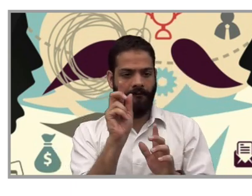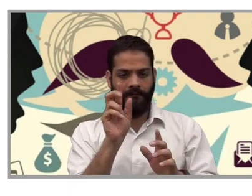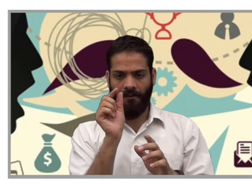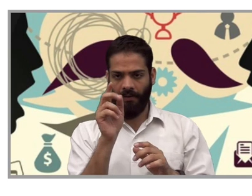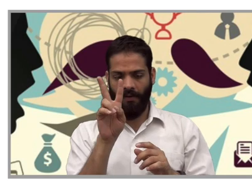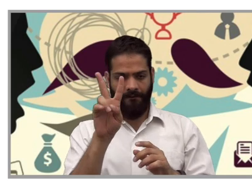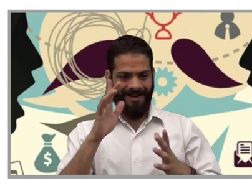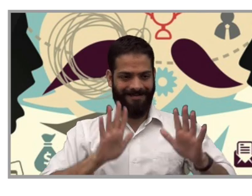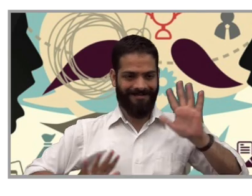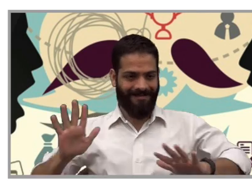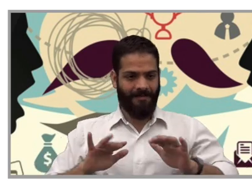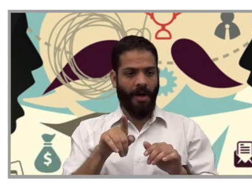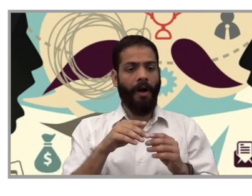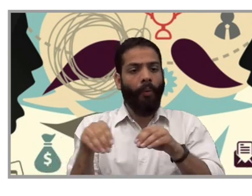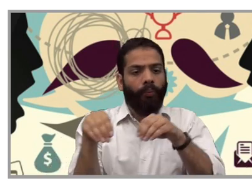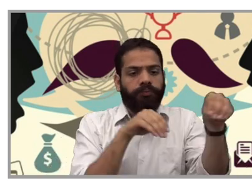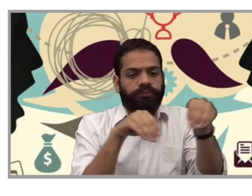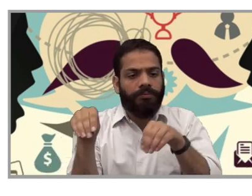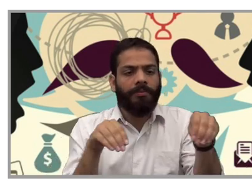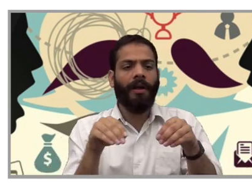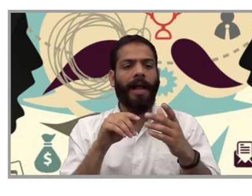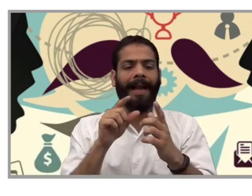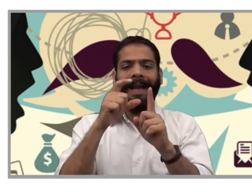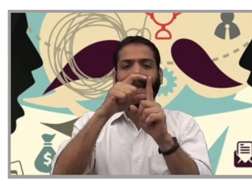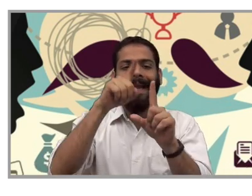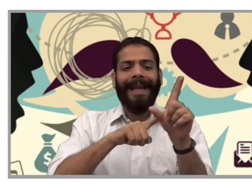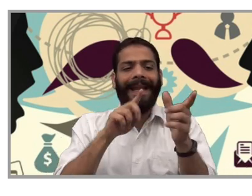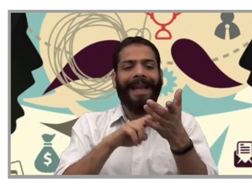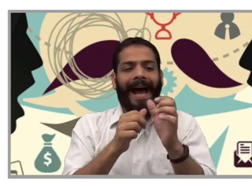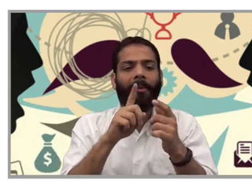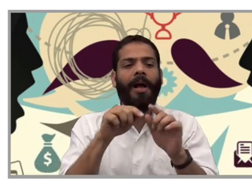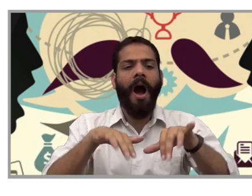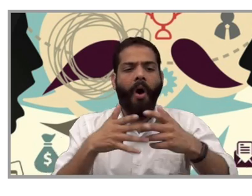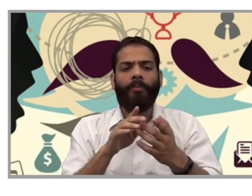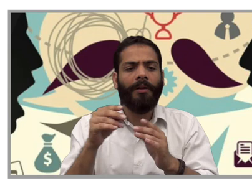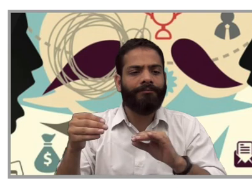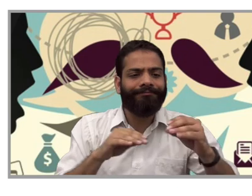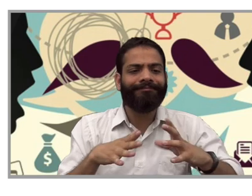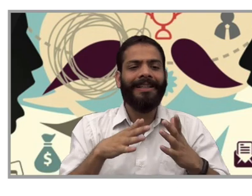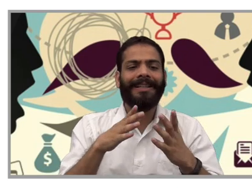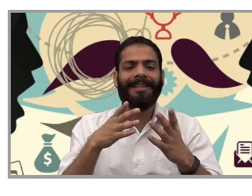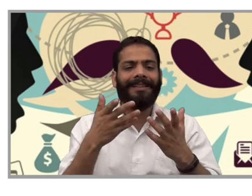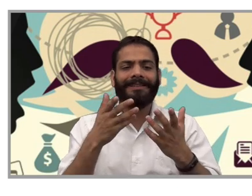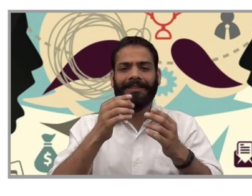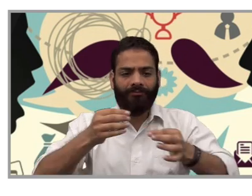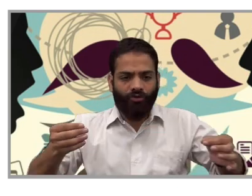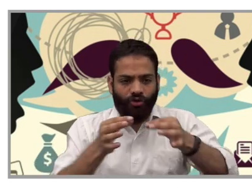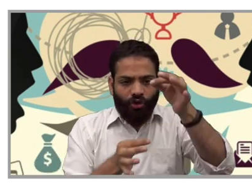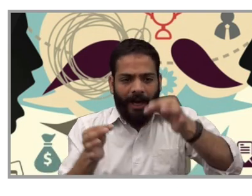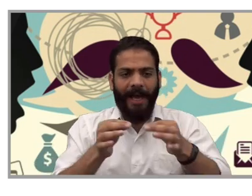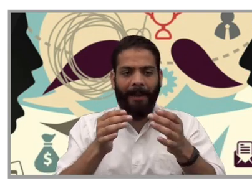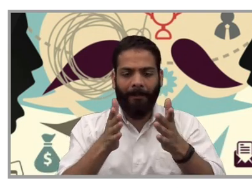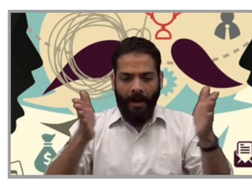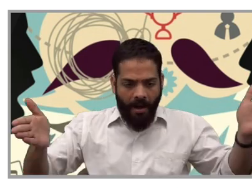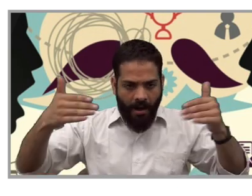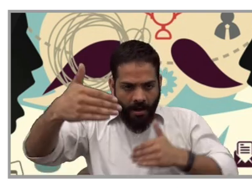by modulation on one of the formational parameters of the verb like movement in terms of dynamics,